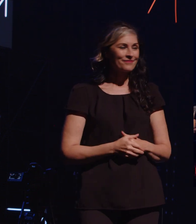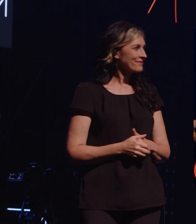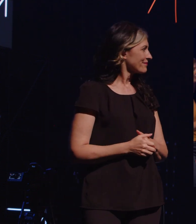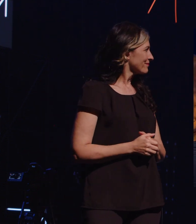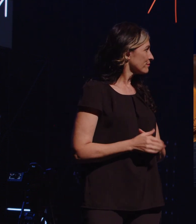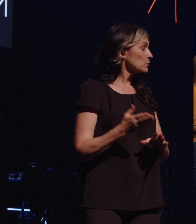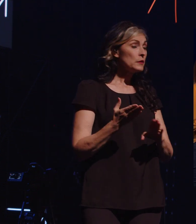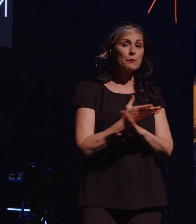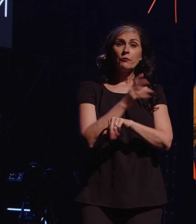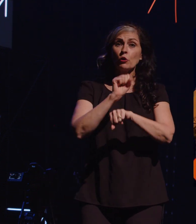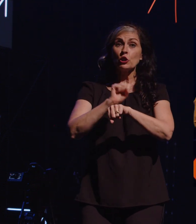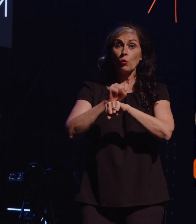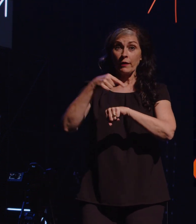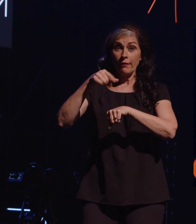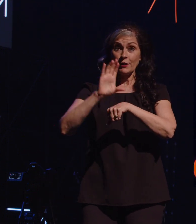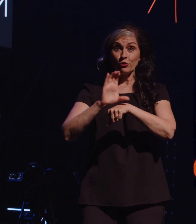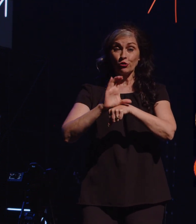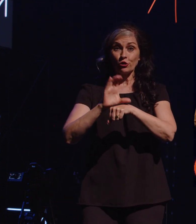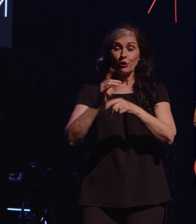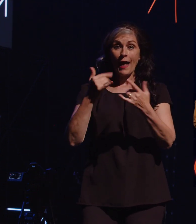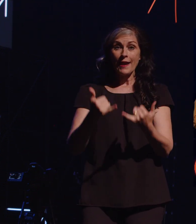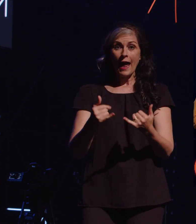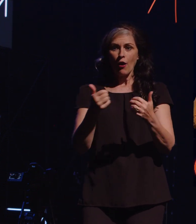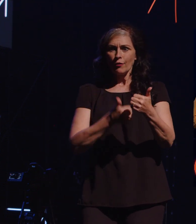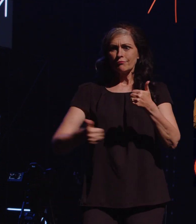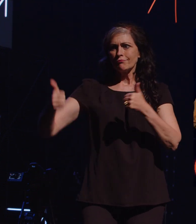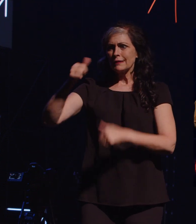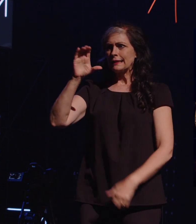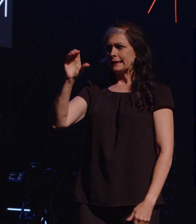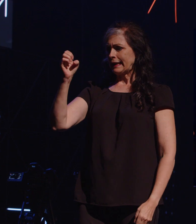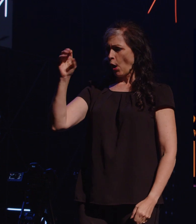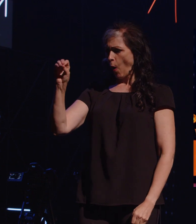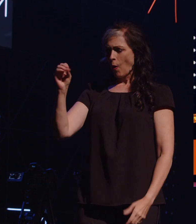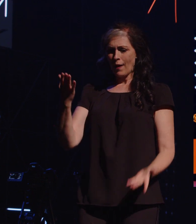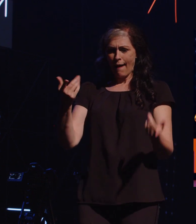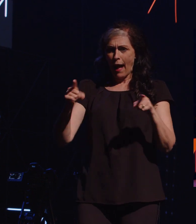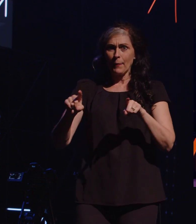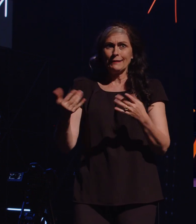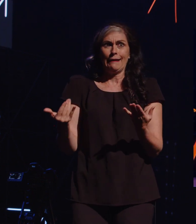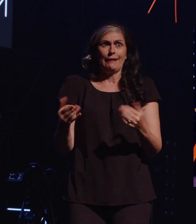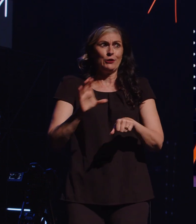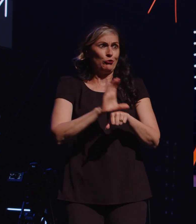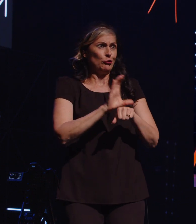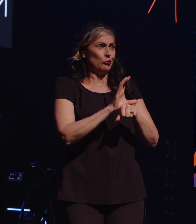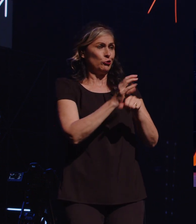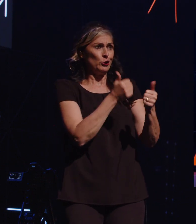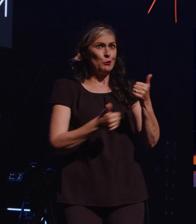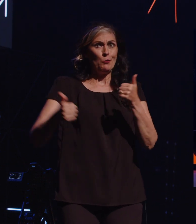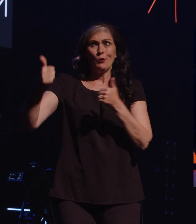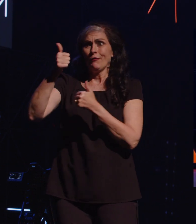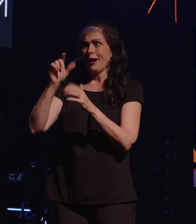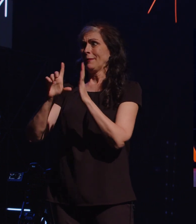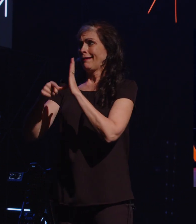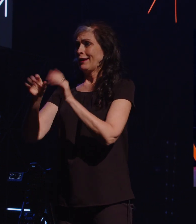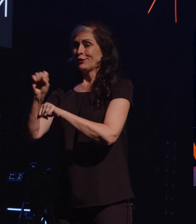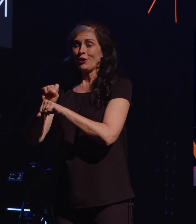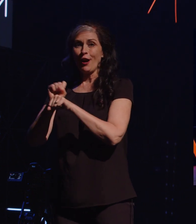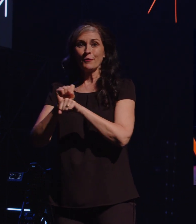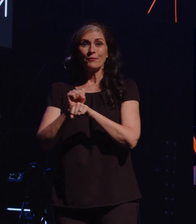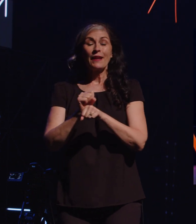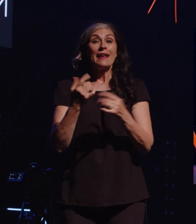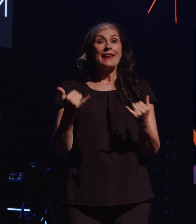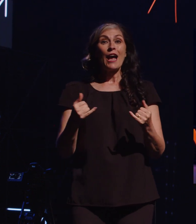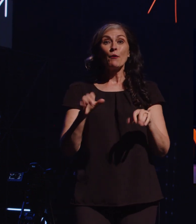She used to work at the Grove, and now she's a CEO. That's what happens when you work at the Grove. You later on become a CEO. With that, we actually have some